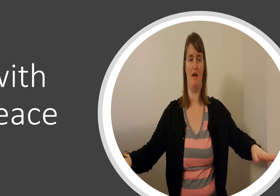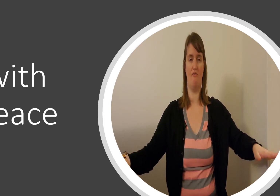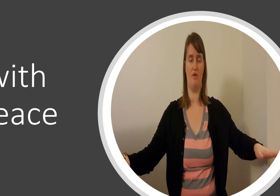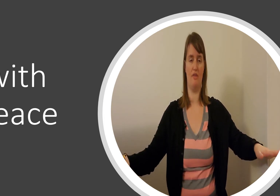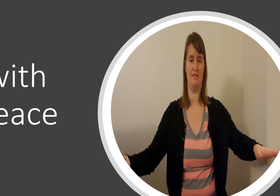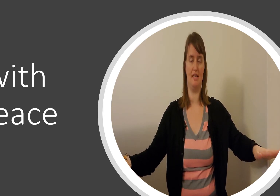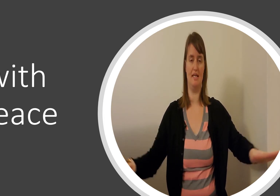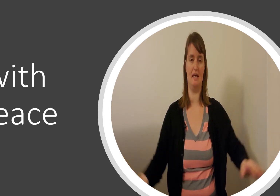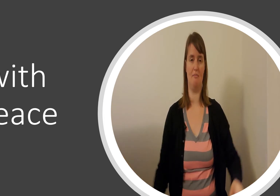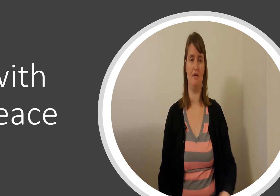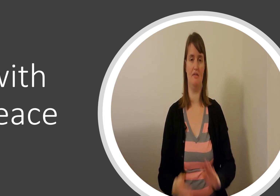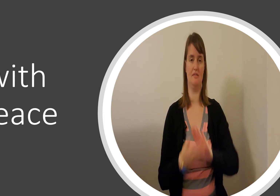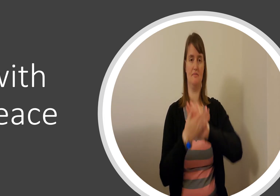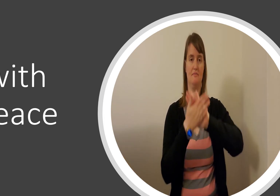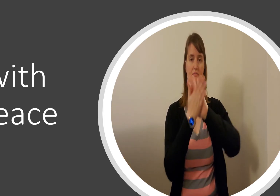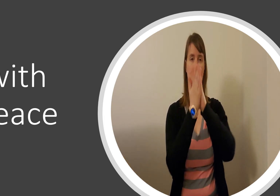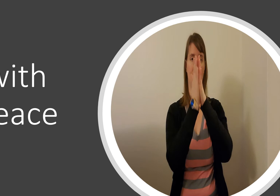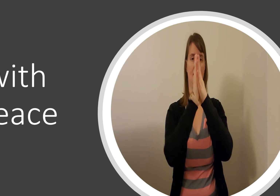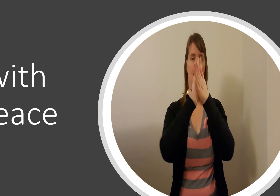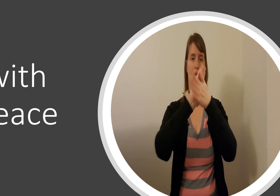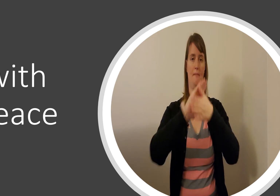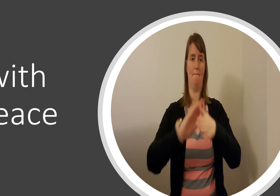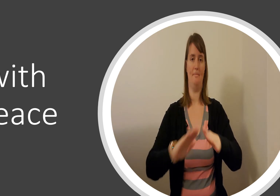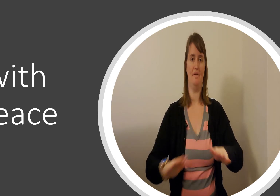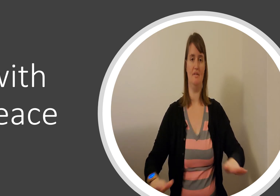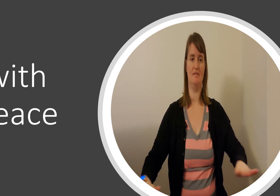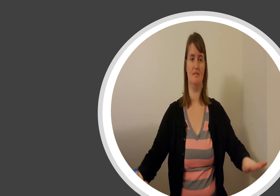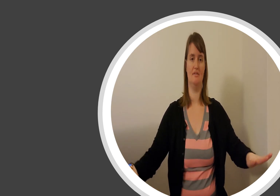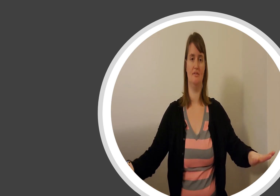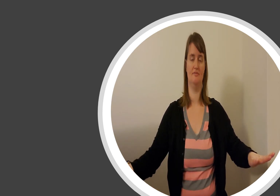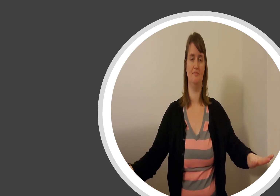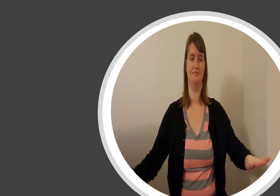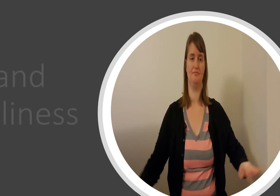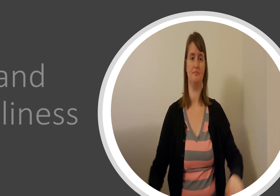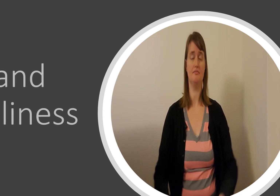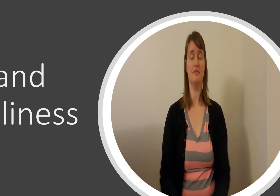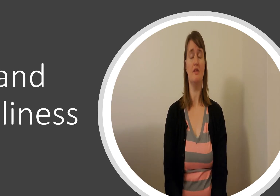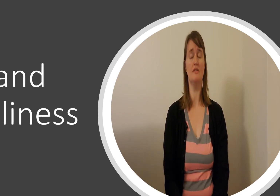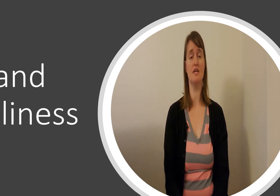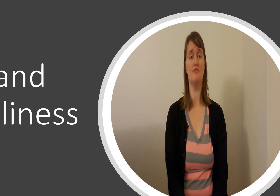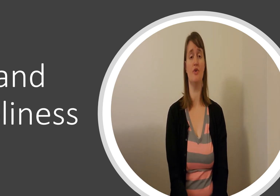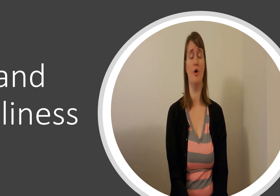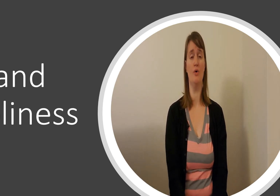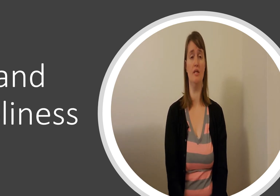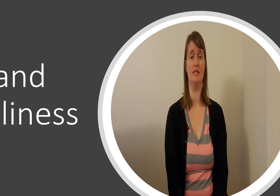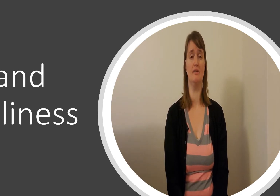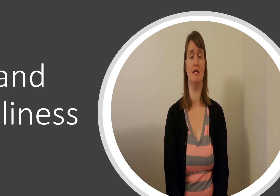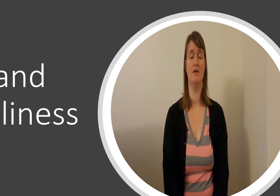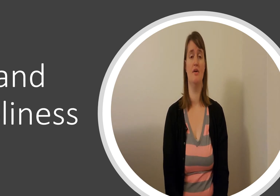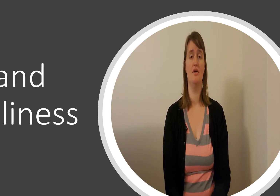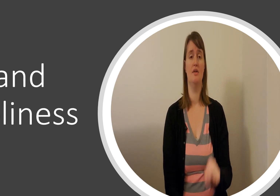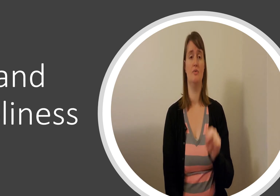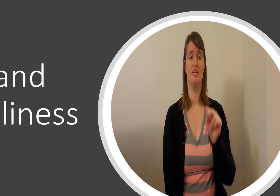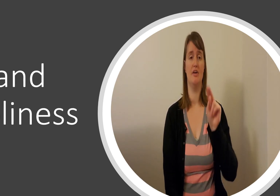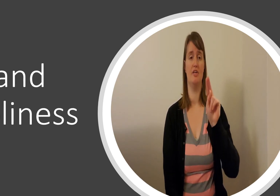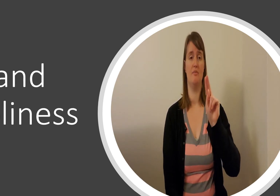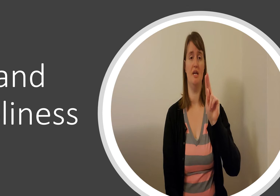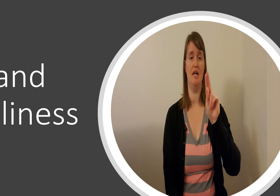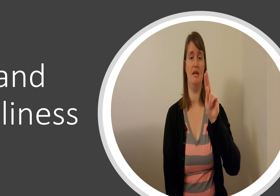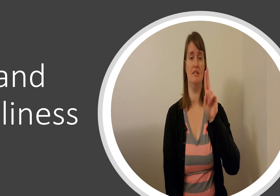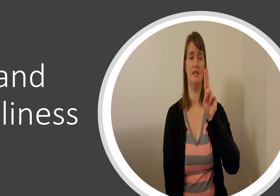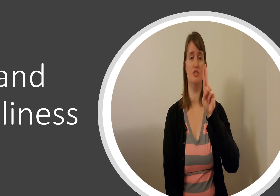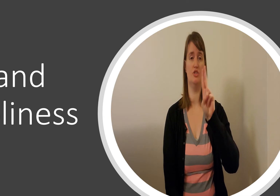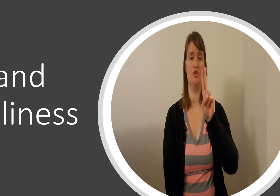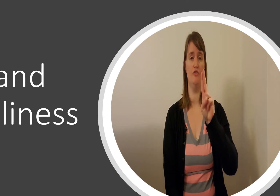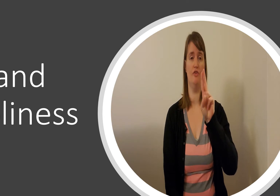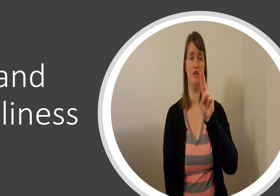so everything's getting that peace. Peace. The sign for holiness is we take our dominant